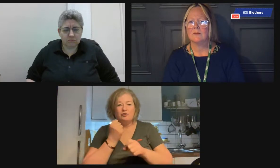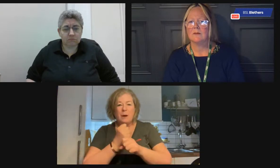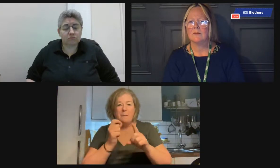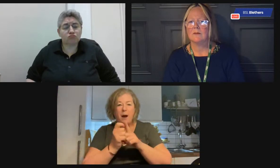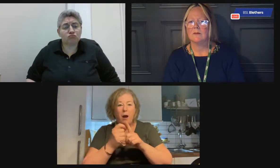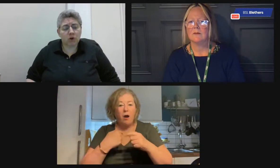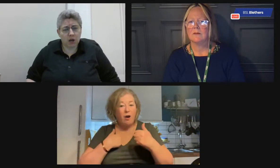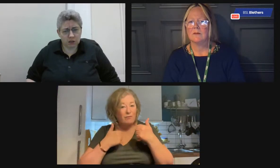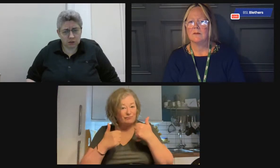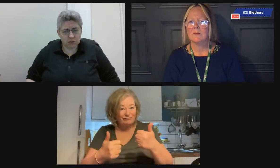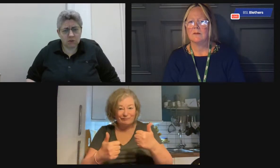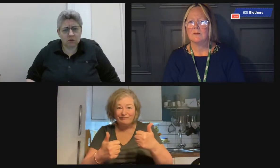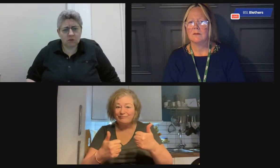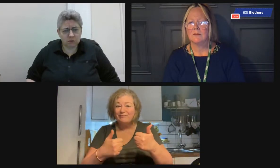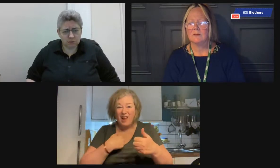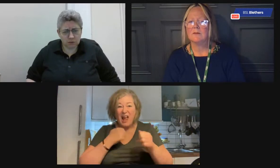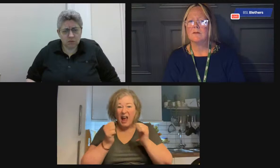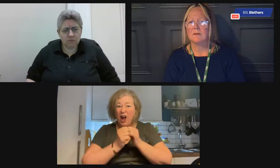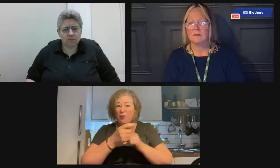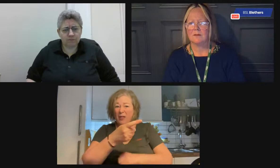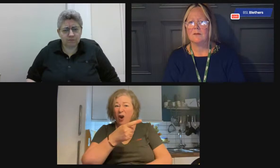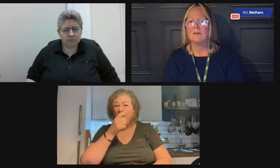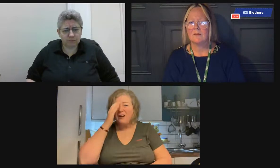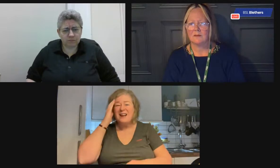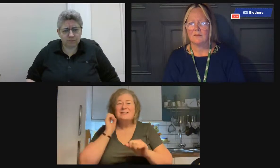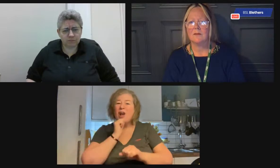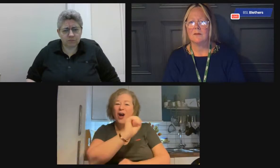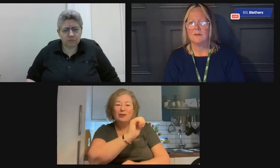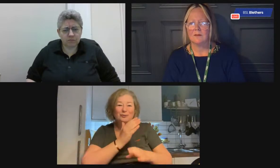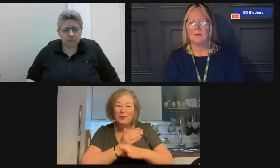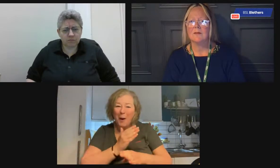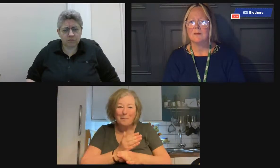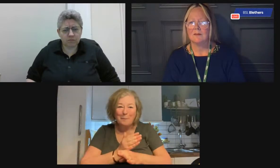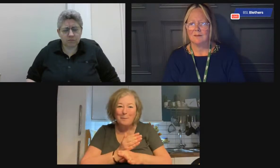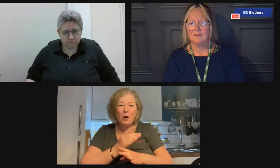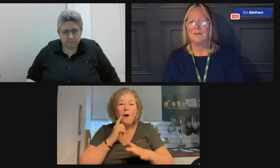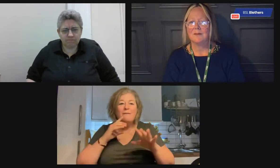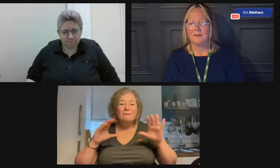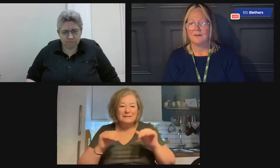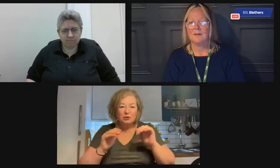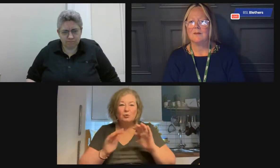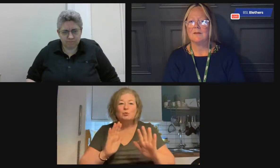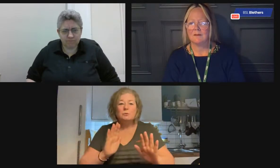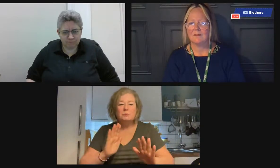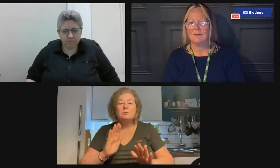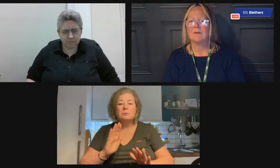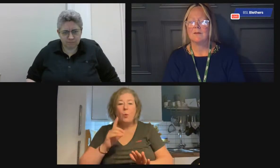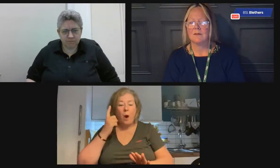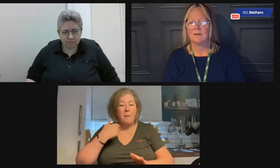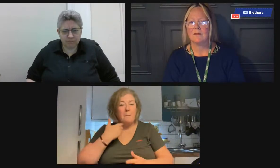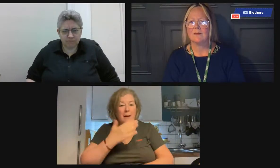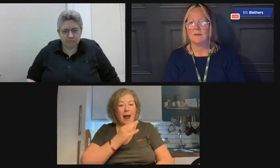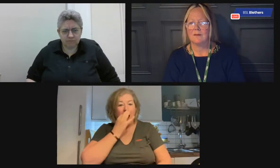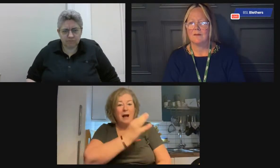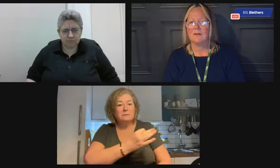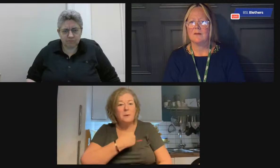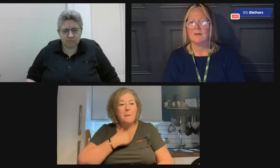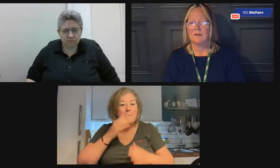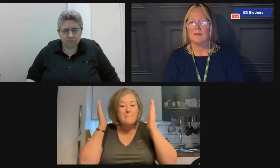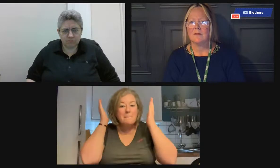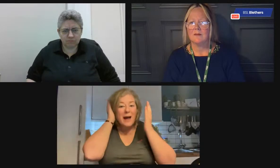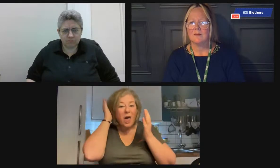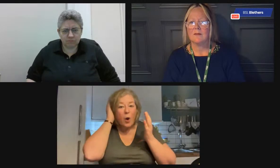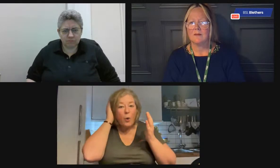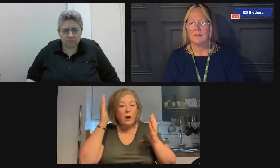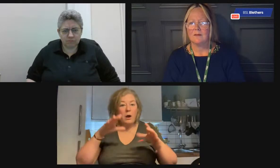think this lump is?" And if you'd seen their face, and they immediately just said, "You need to go to your GP." It wasn't a job to even say